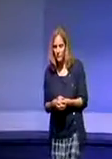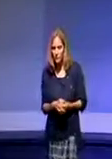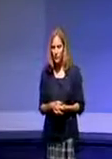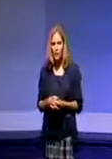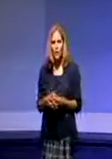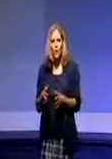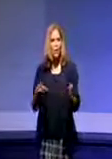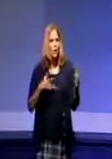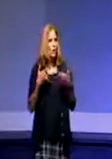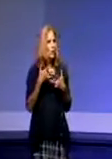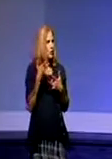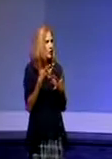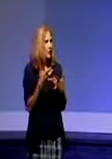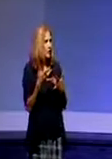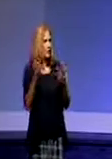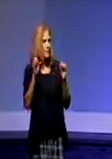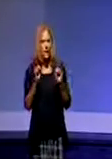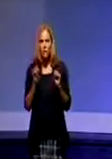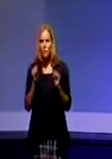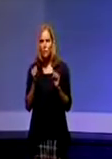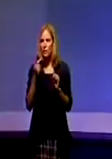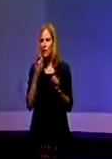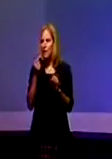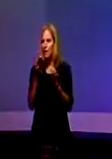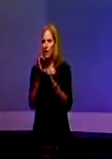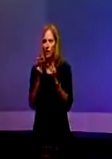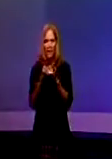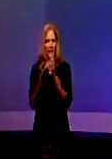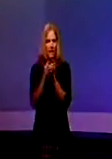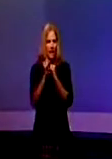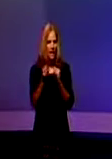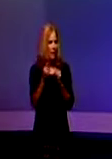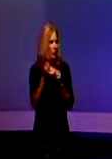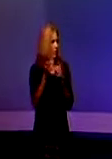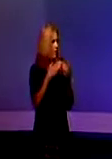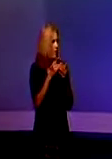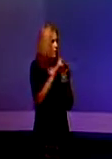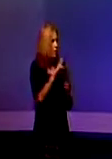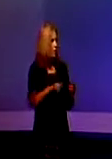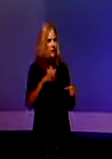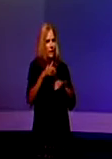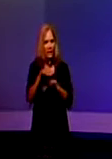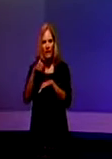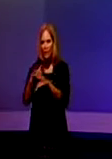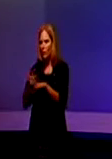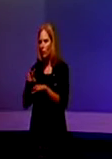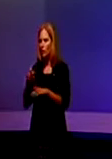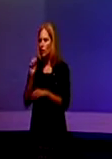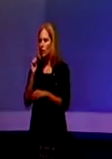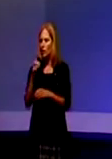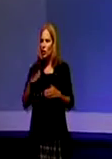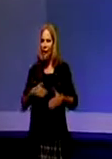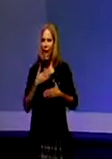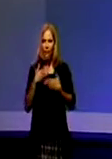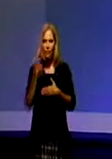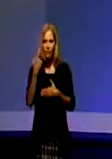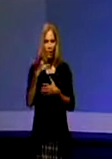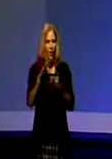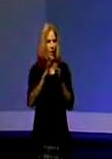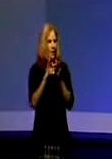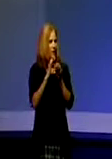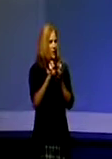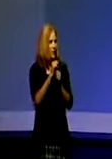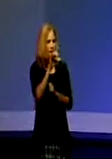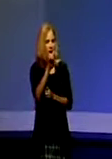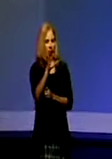And what a joy it is to be able to tell that Jesus saves wherever the Lord sends us. We are so happy for our relationship with